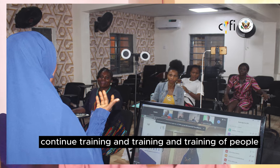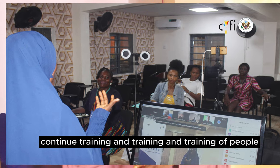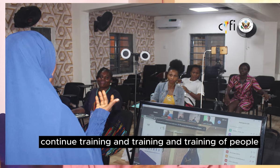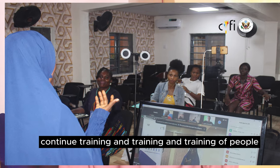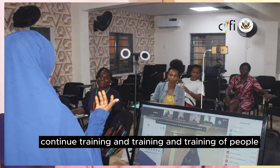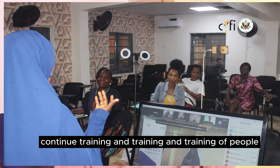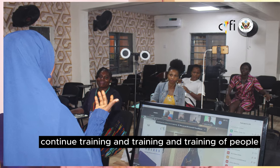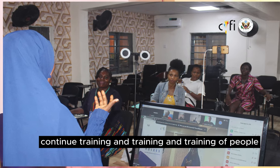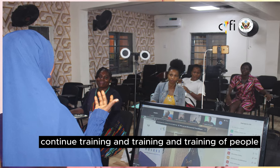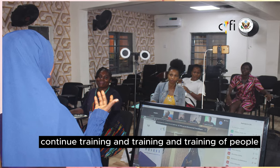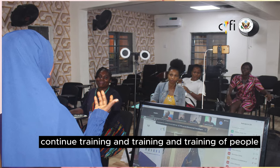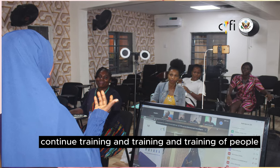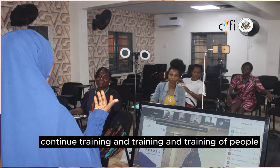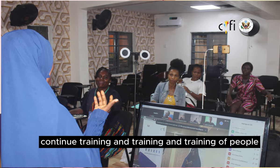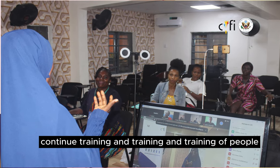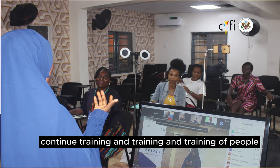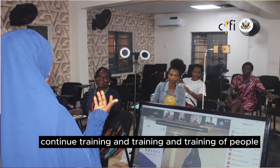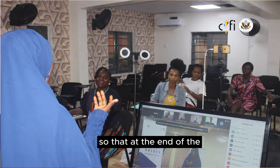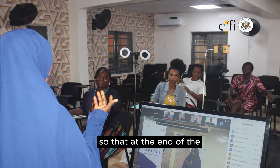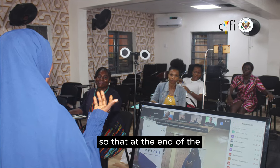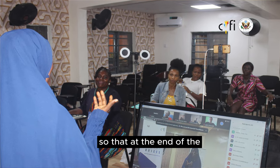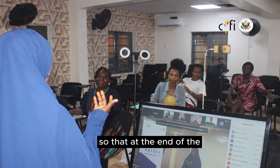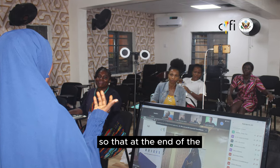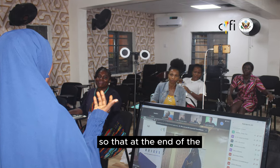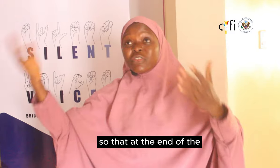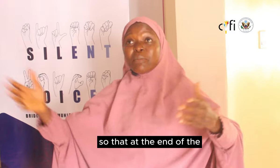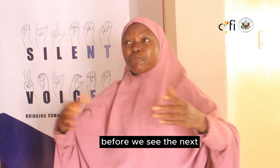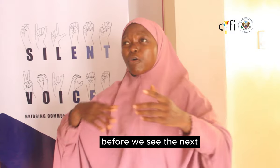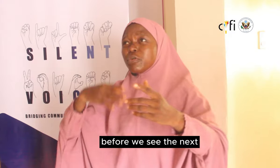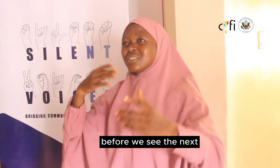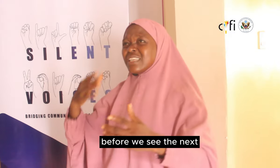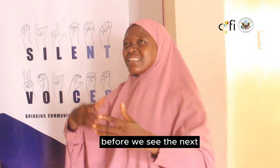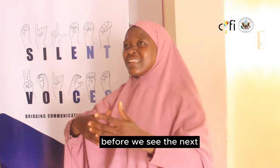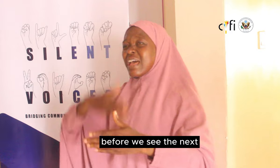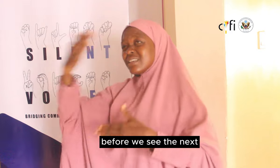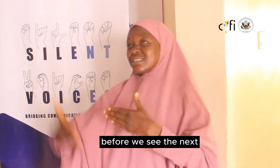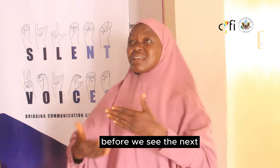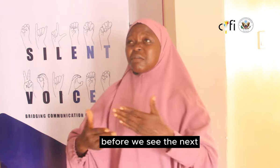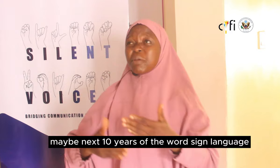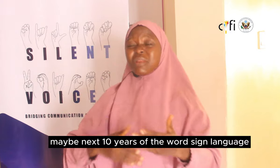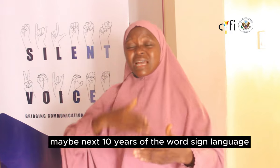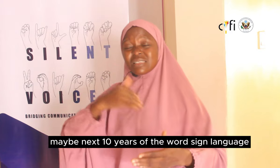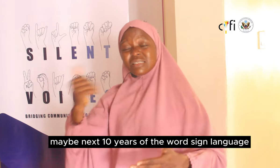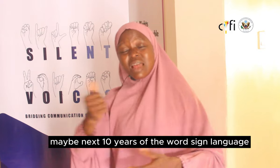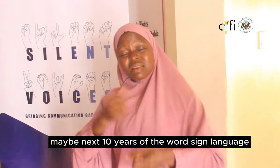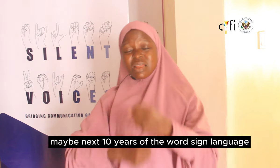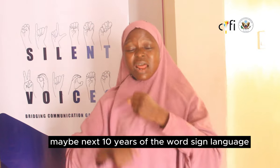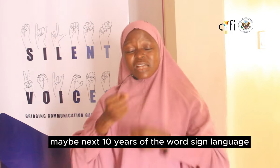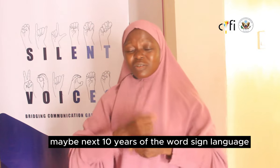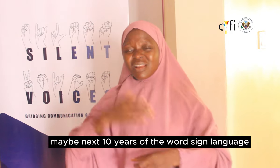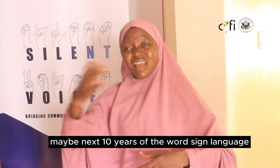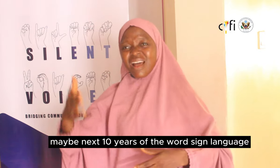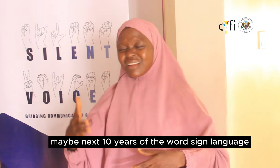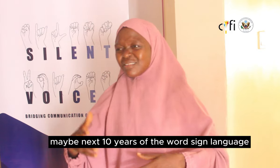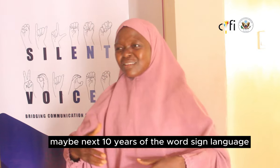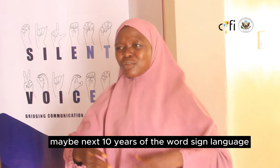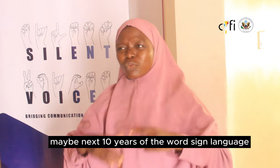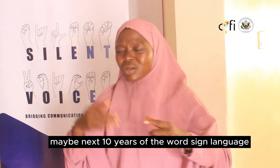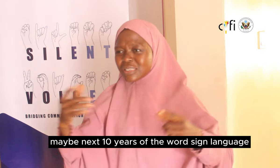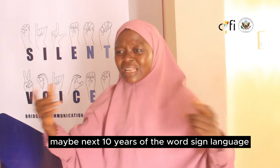and training and training of people so that at the end of the day, before we see the next, maybe next 10 years, or the word sign